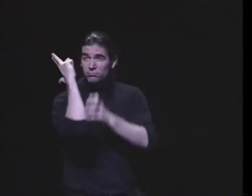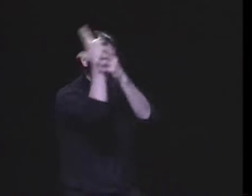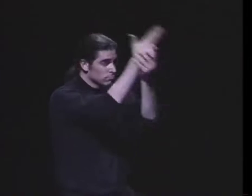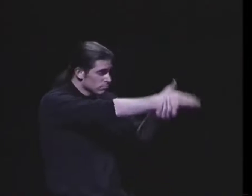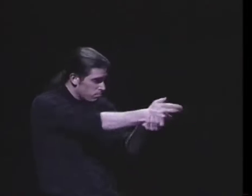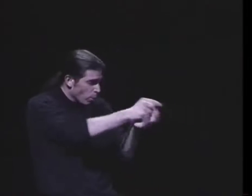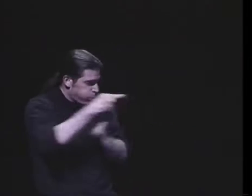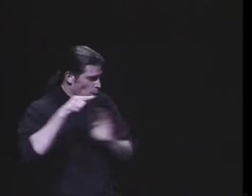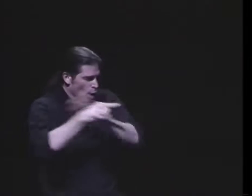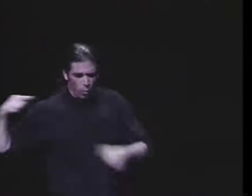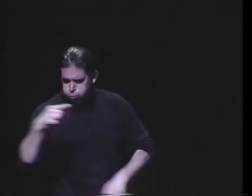Poetry is the shot.